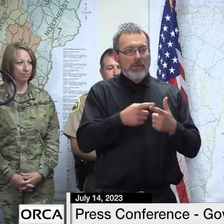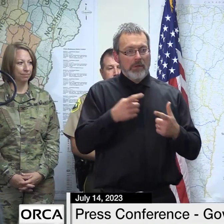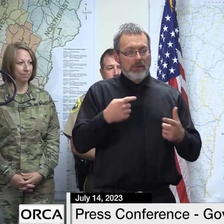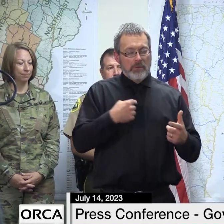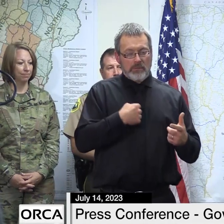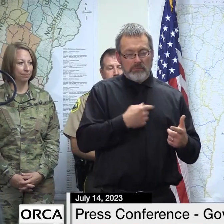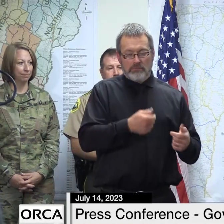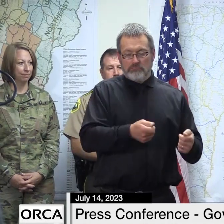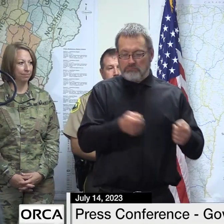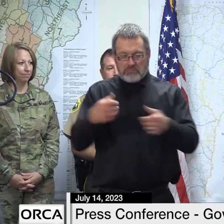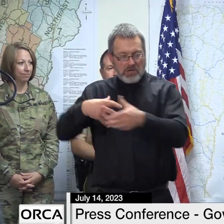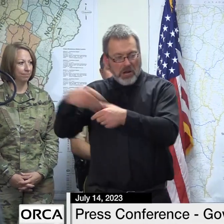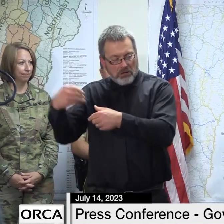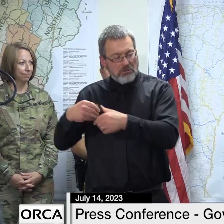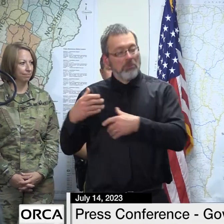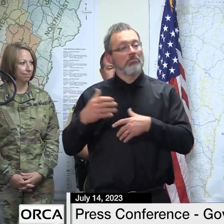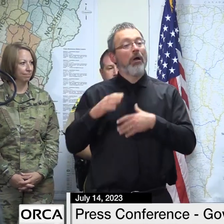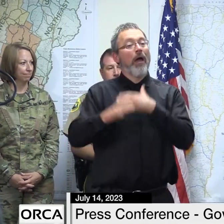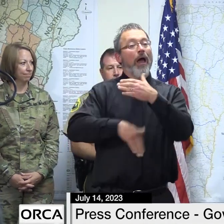of?